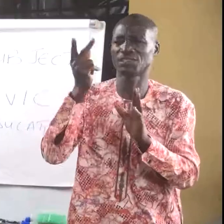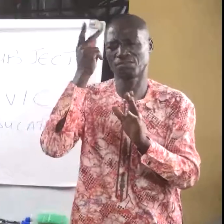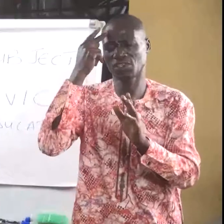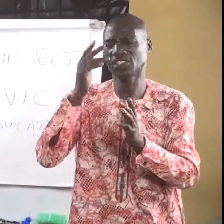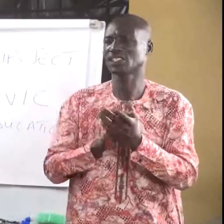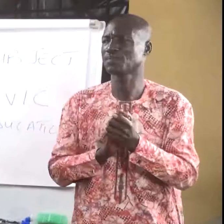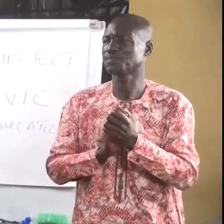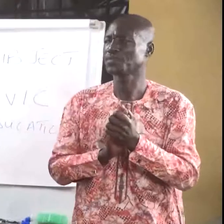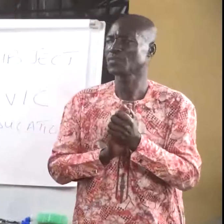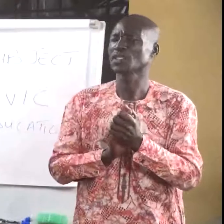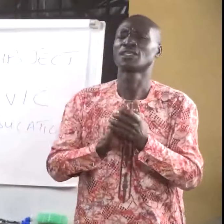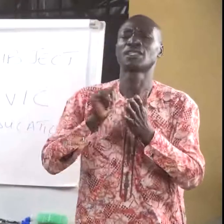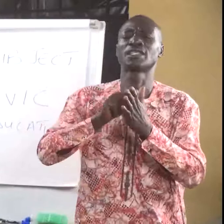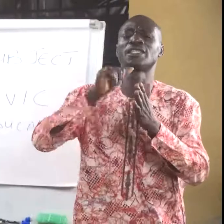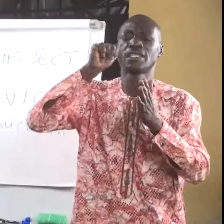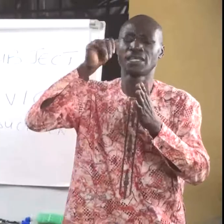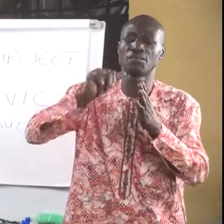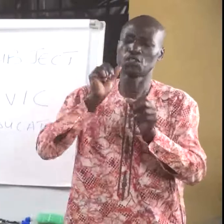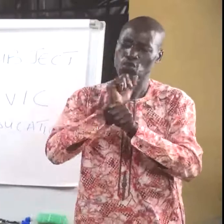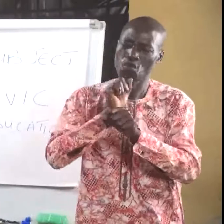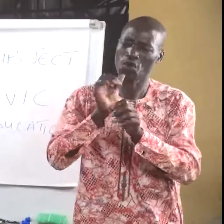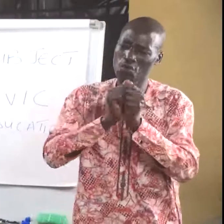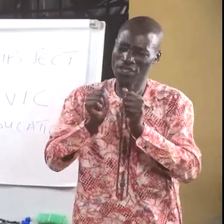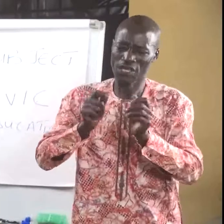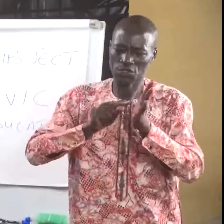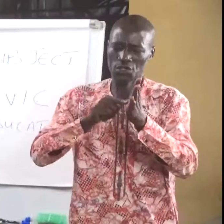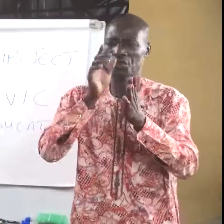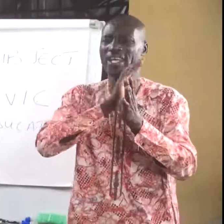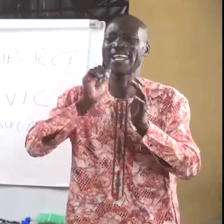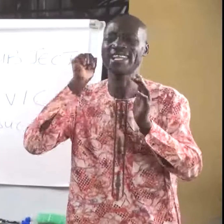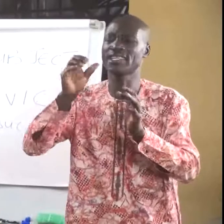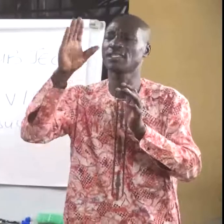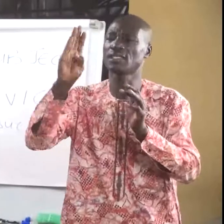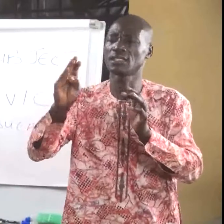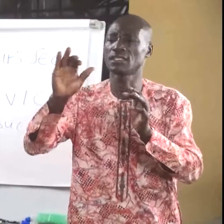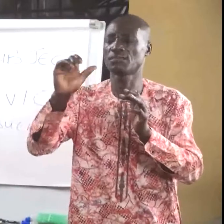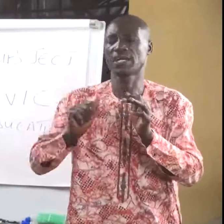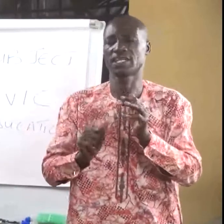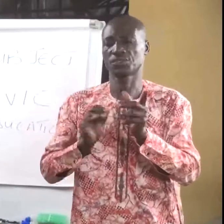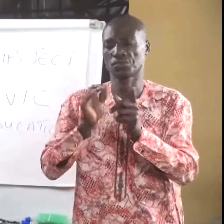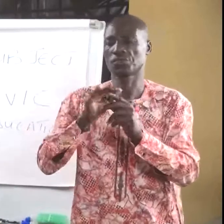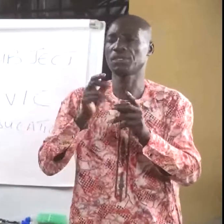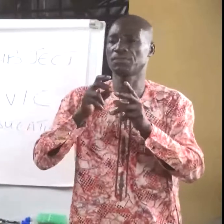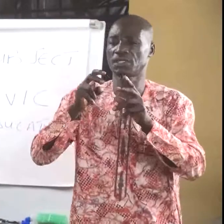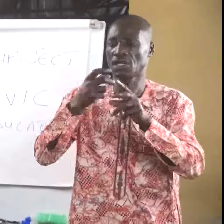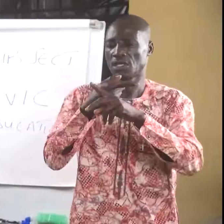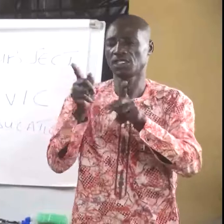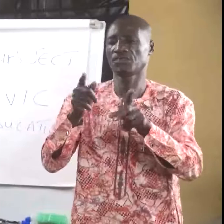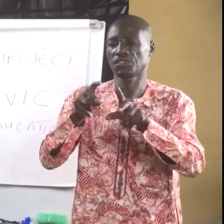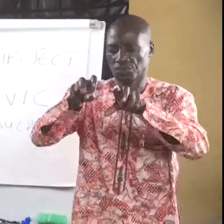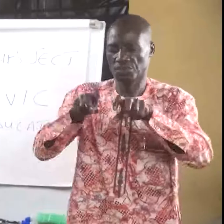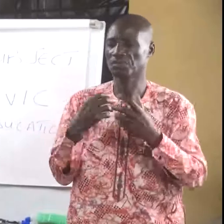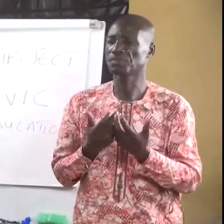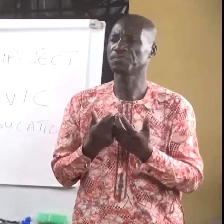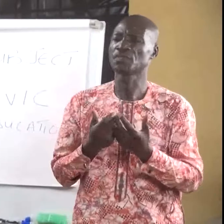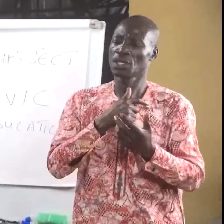their services without bias. Now, our learners, that is why we are taking on this civic education.